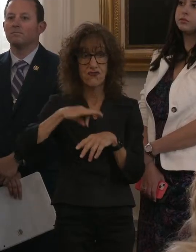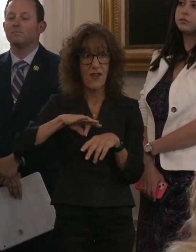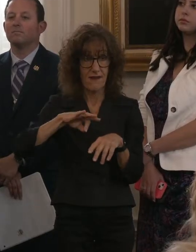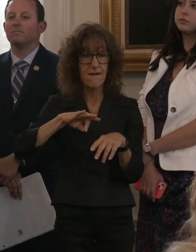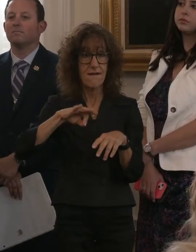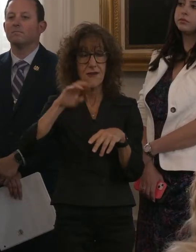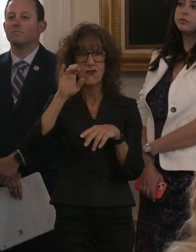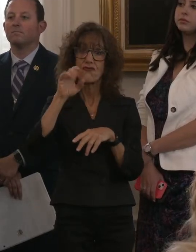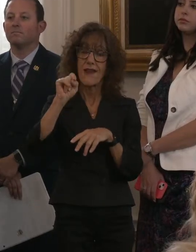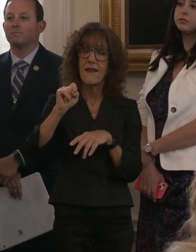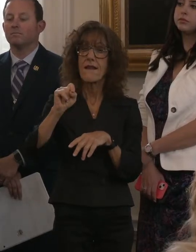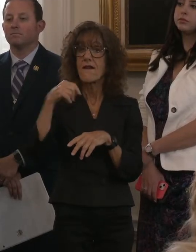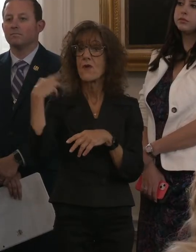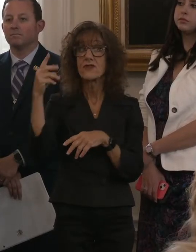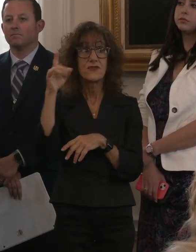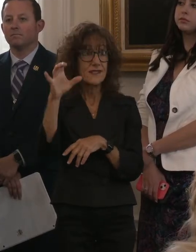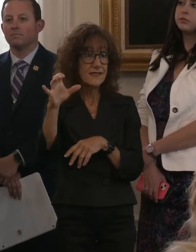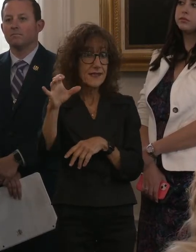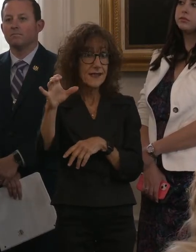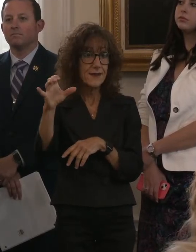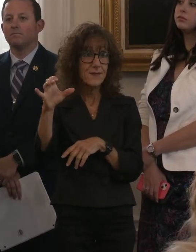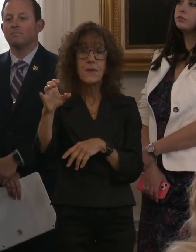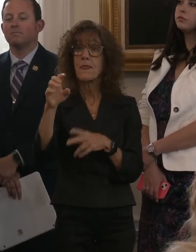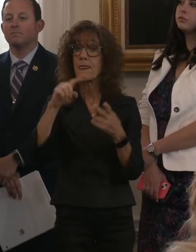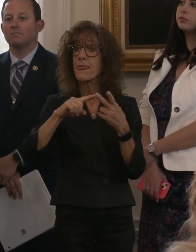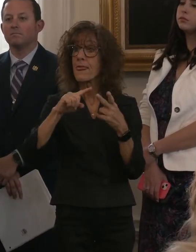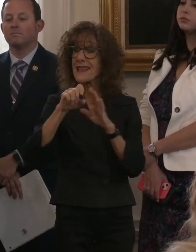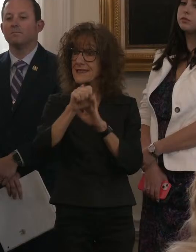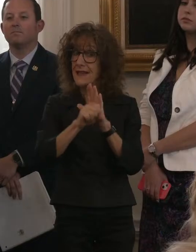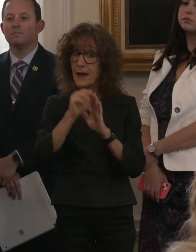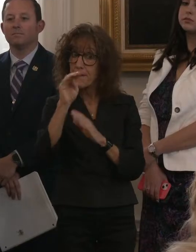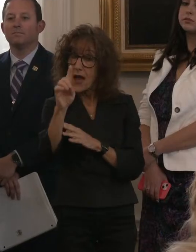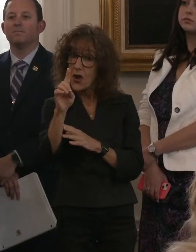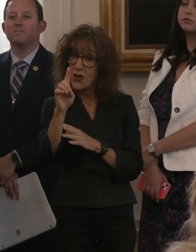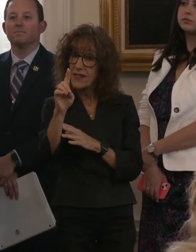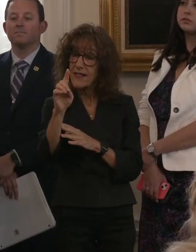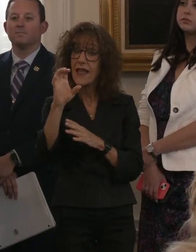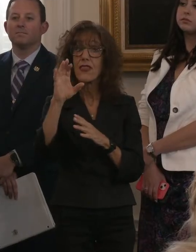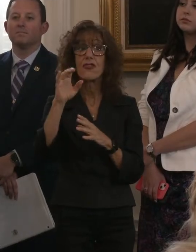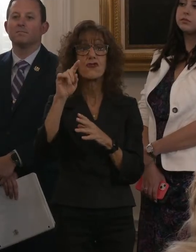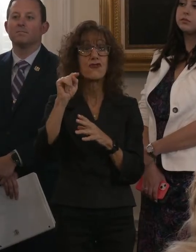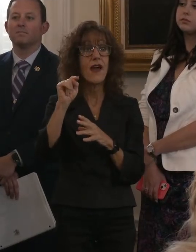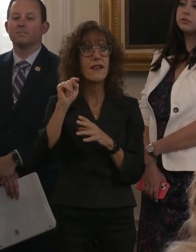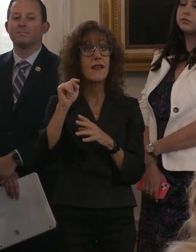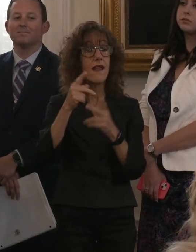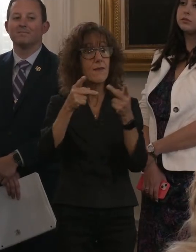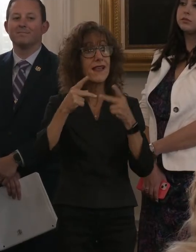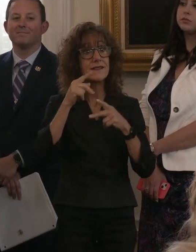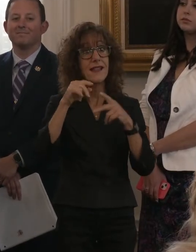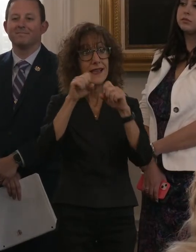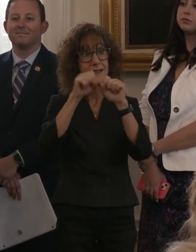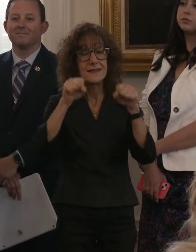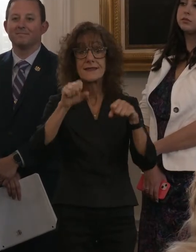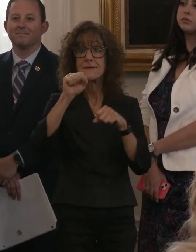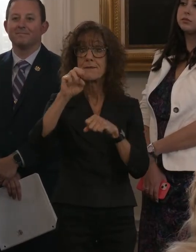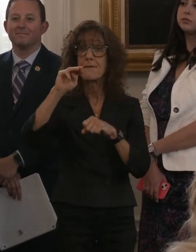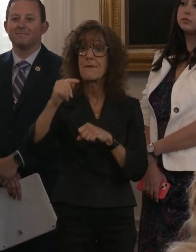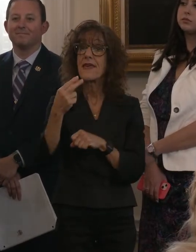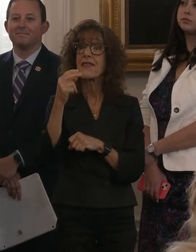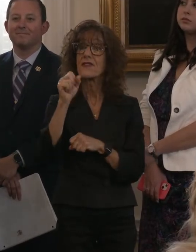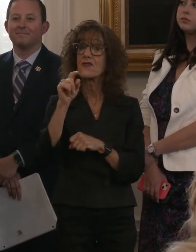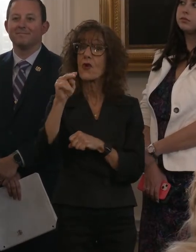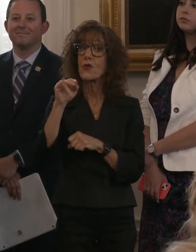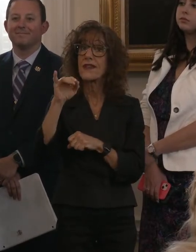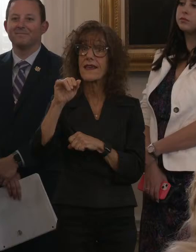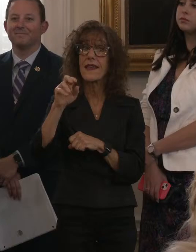D.C., the credit of the state of Maryland, the credit of institutions like the Smithsonian, and yes,